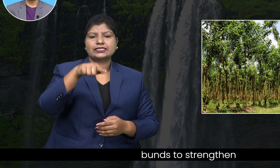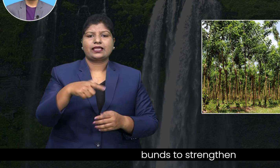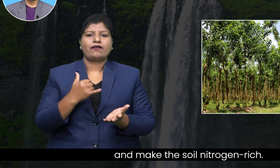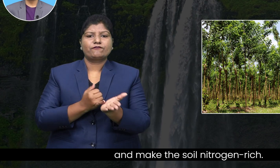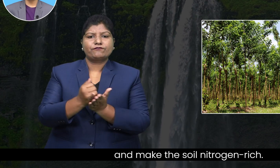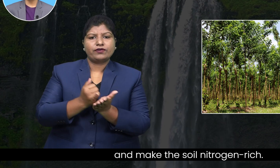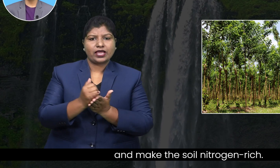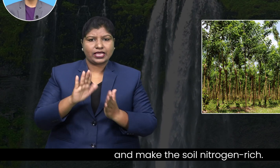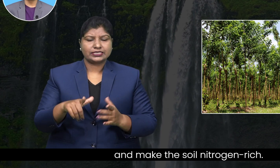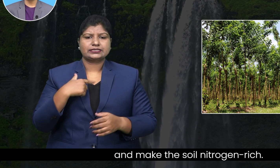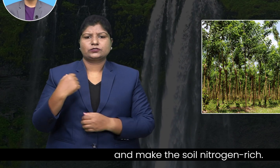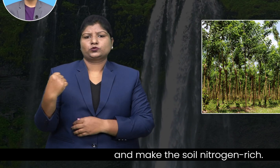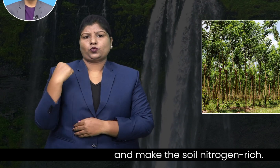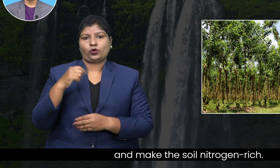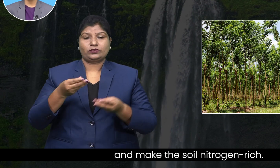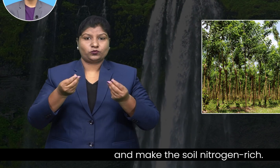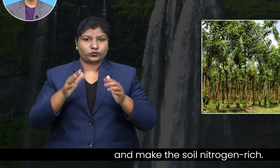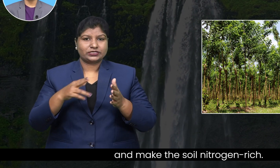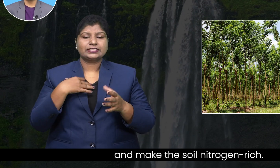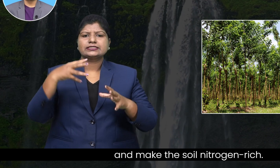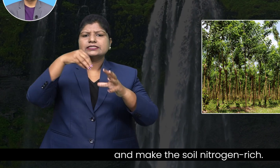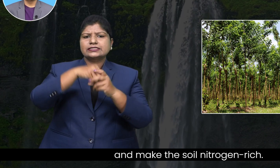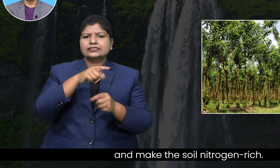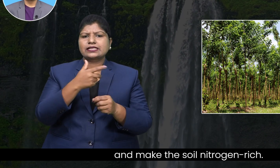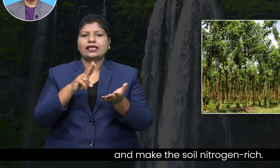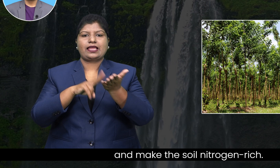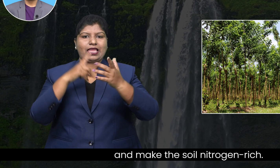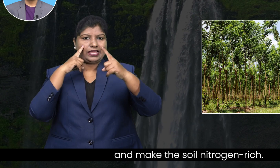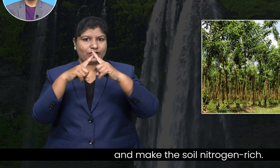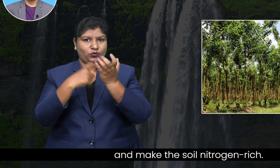them and make the soil nitrogen rich.